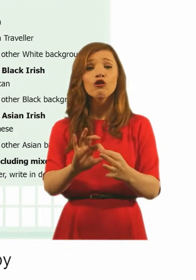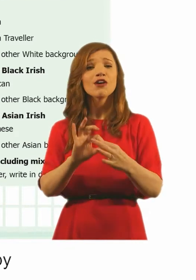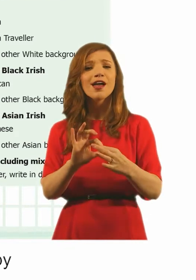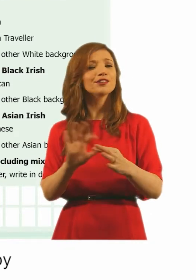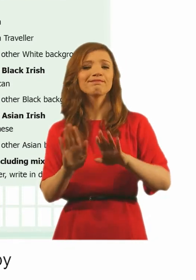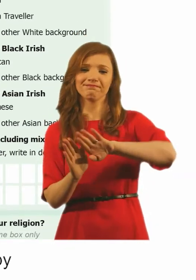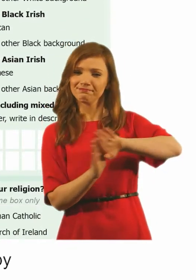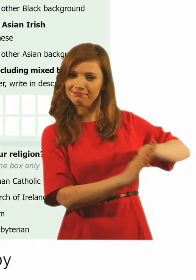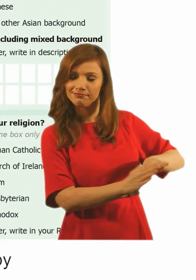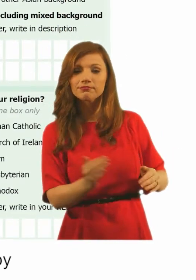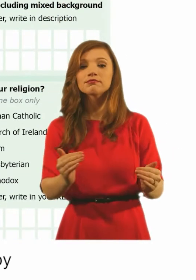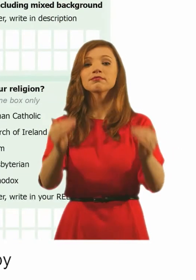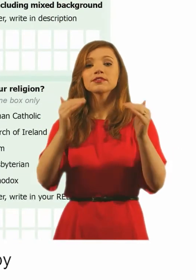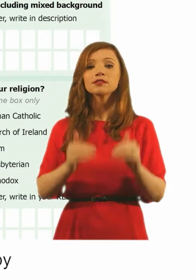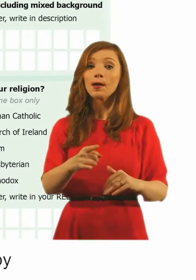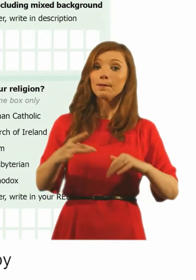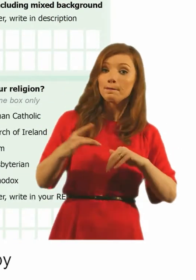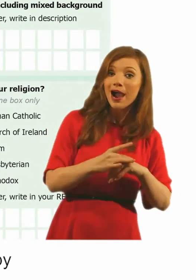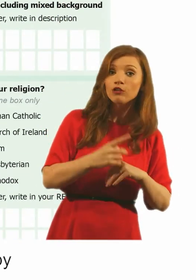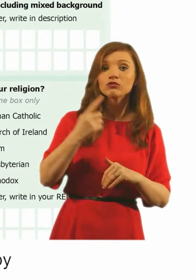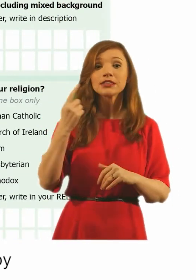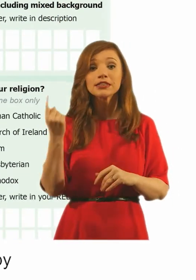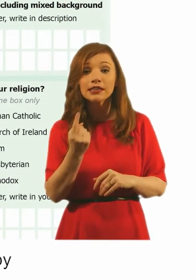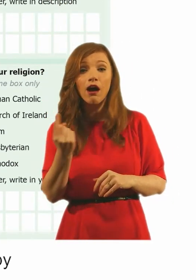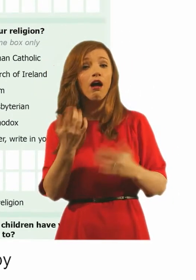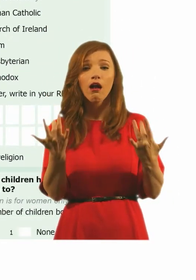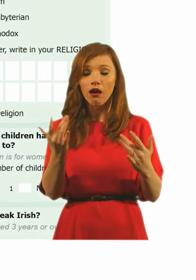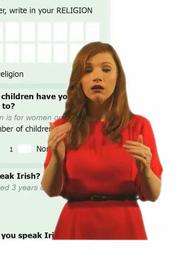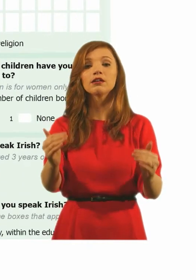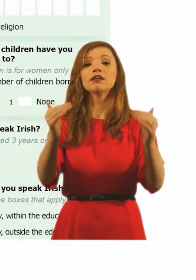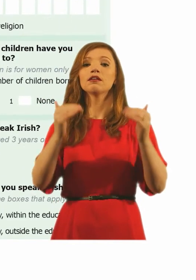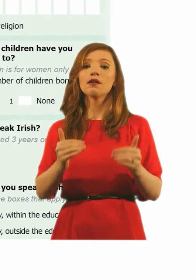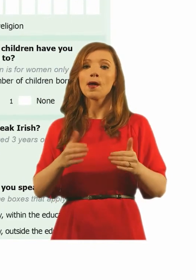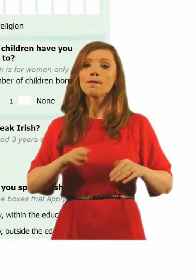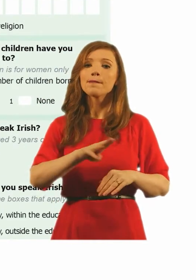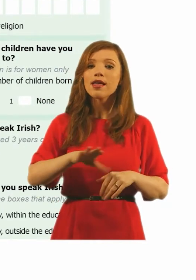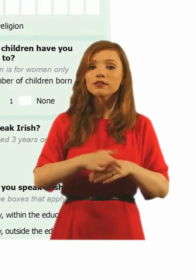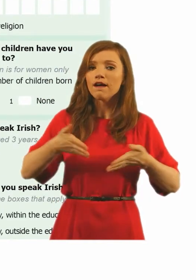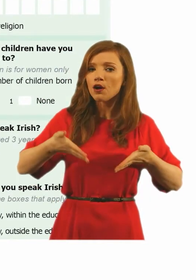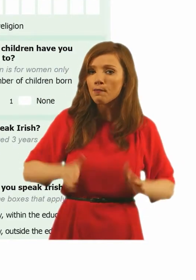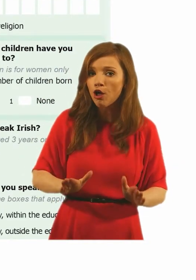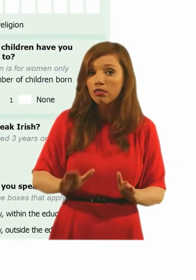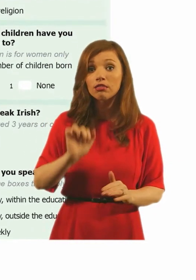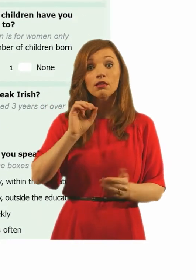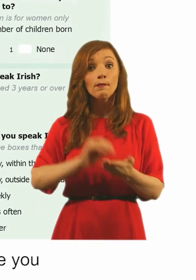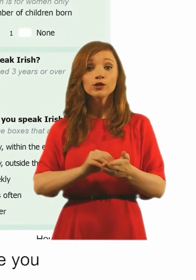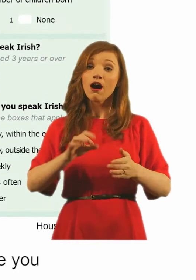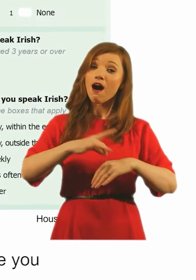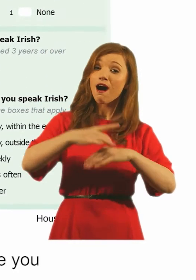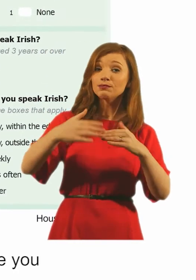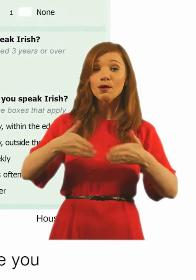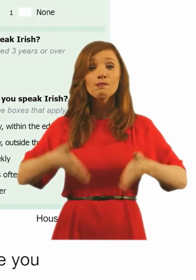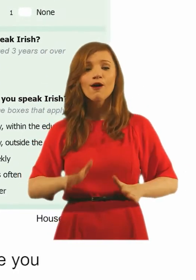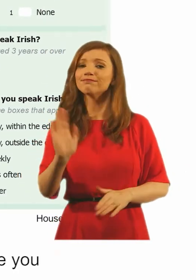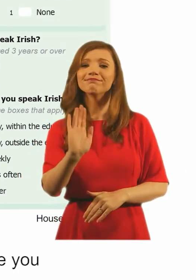The relationship question isn't answered by person 1, so skip this for now. Mark your marital status. Write